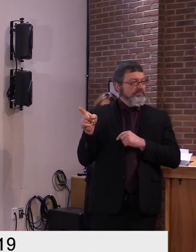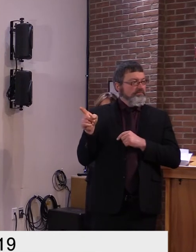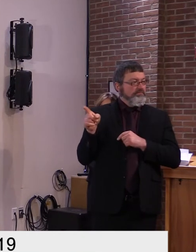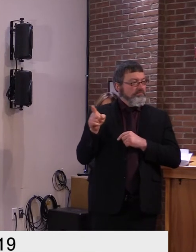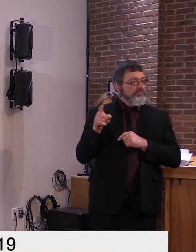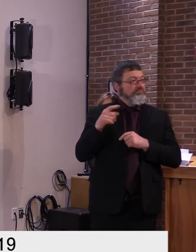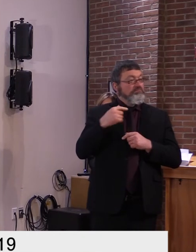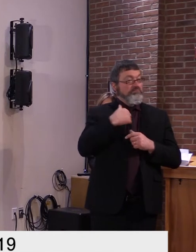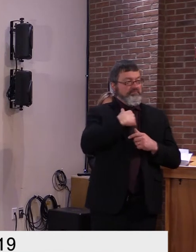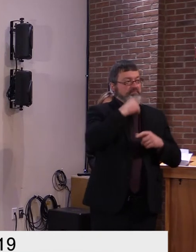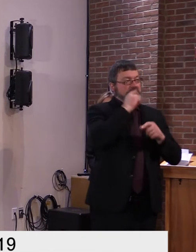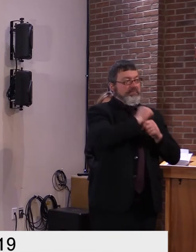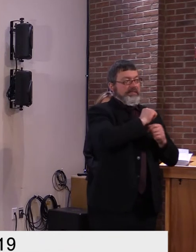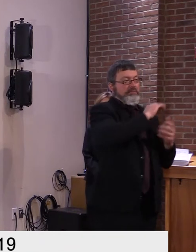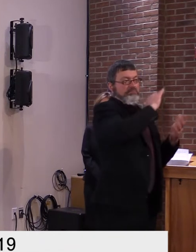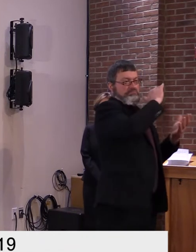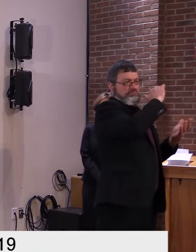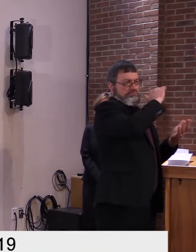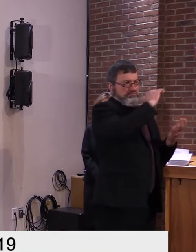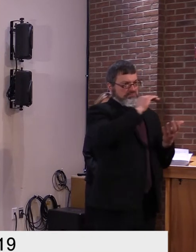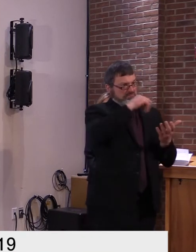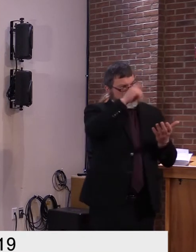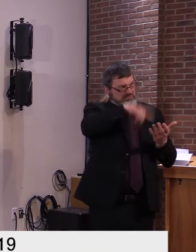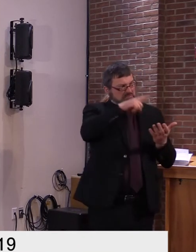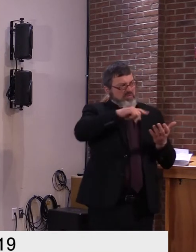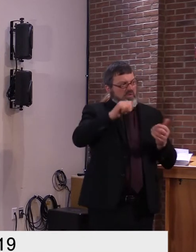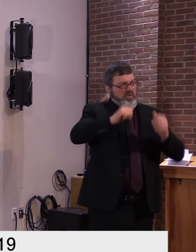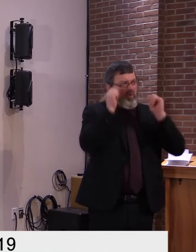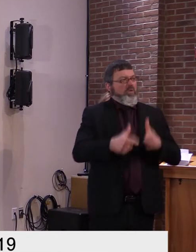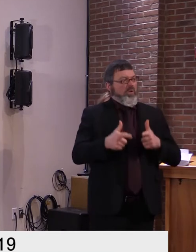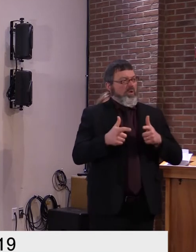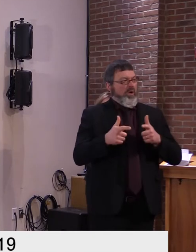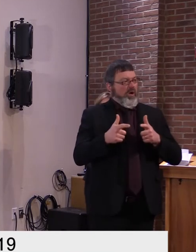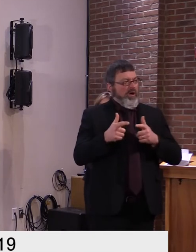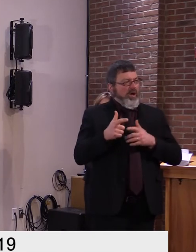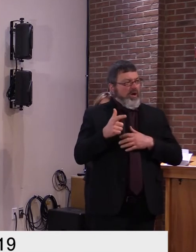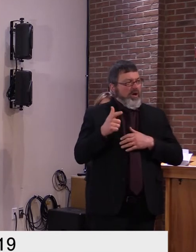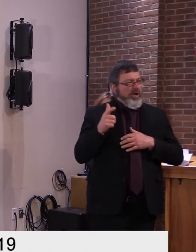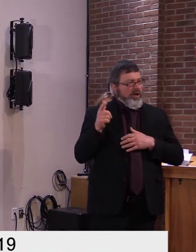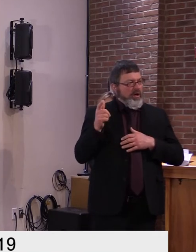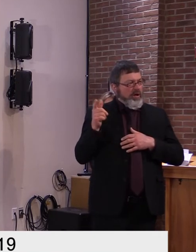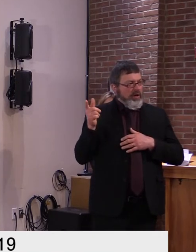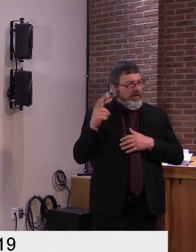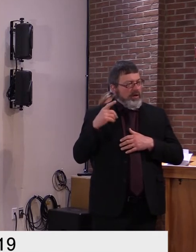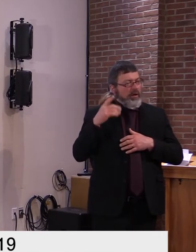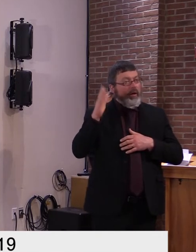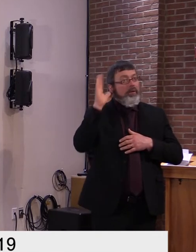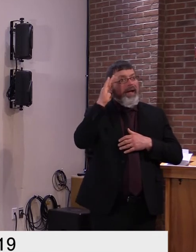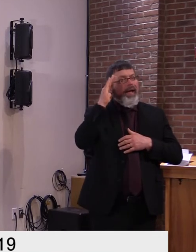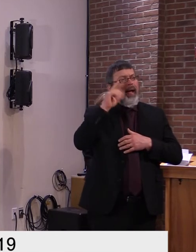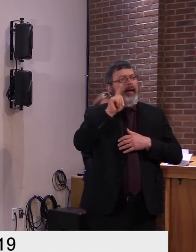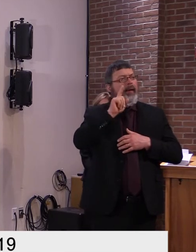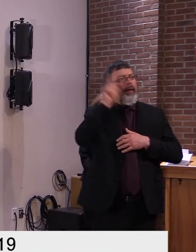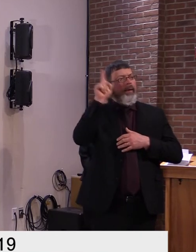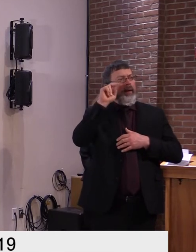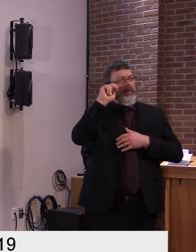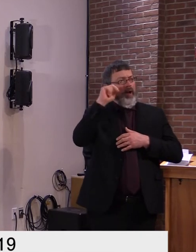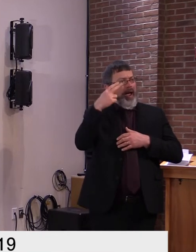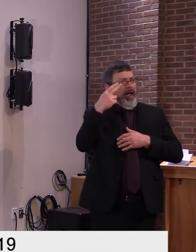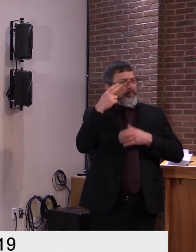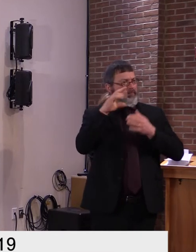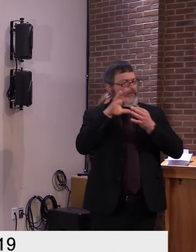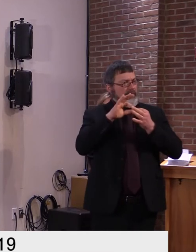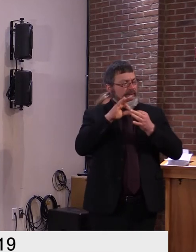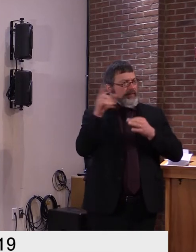our neighbors in New Hampshire felt like they didn't. Yeah, we've been hearing rumblings over the last couple of days. I've had a couple